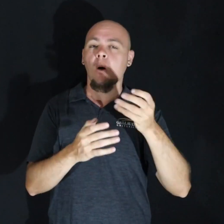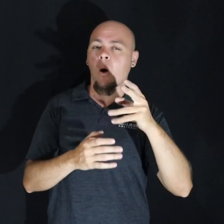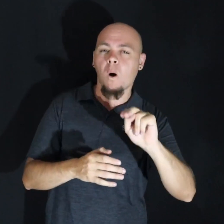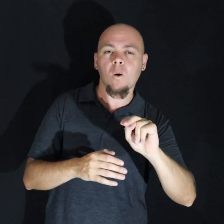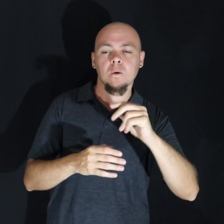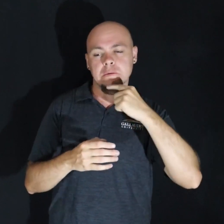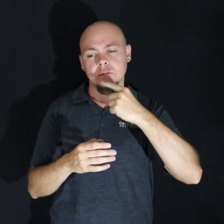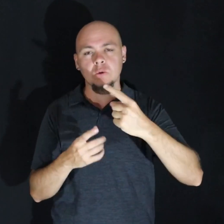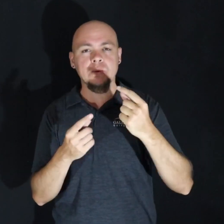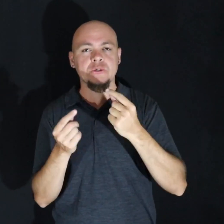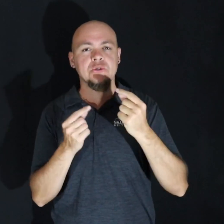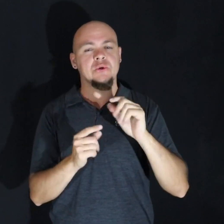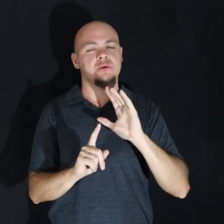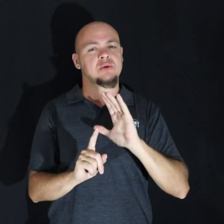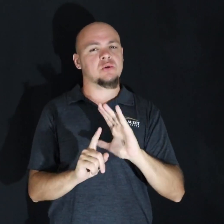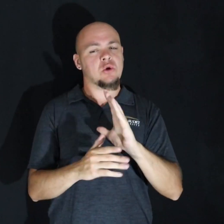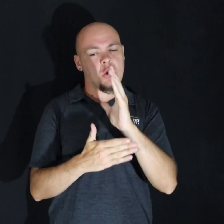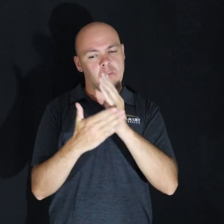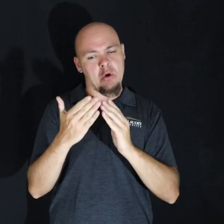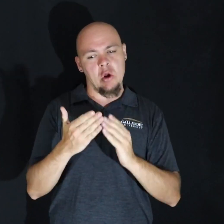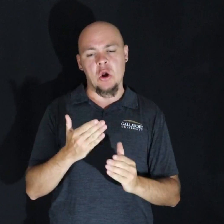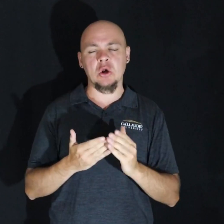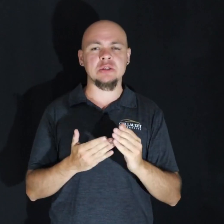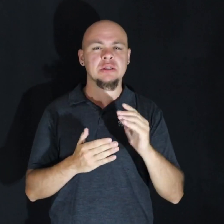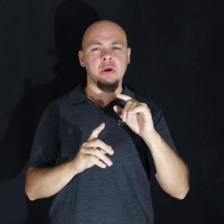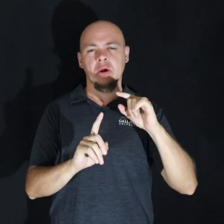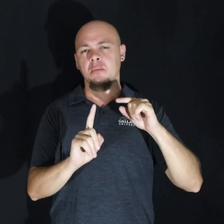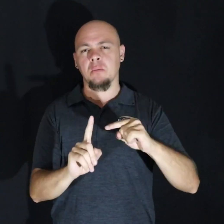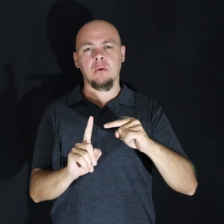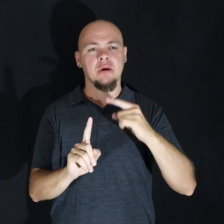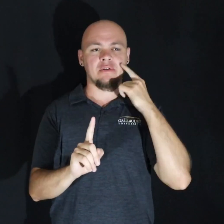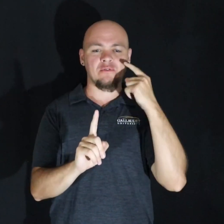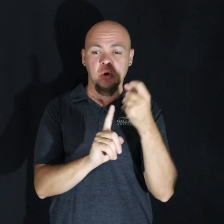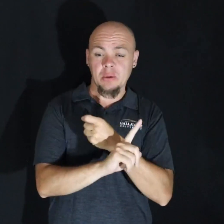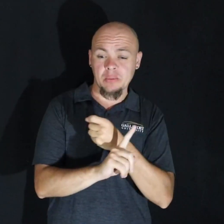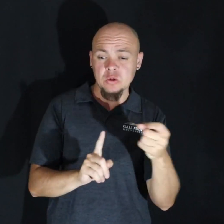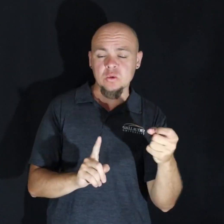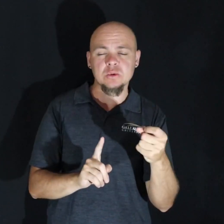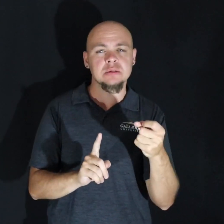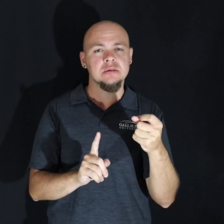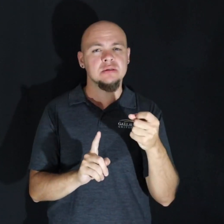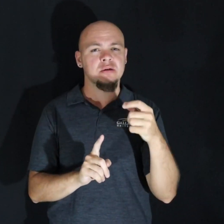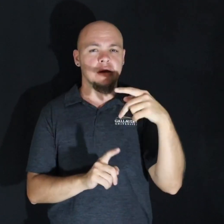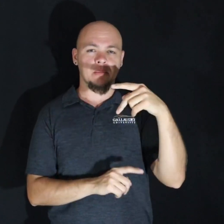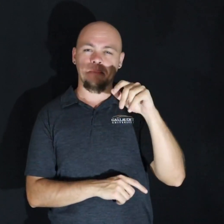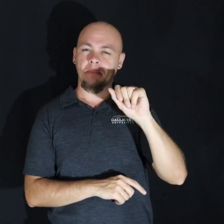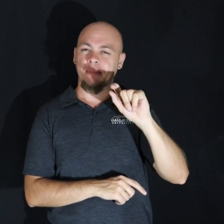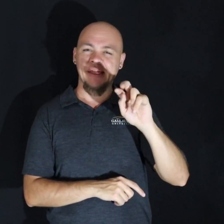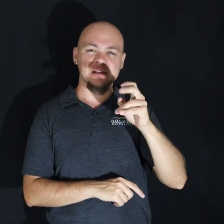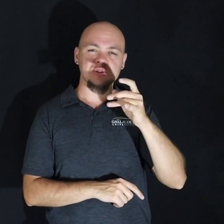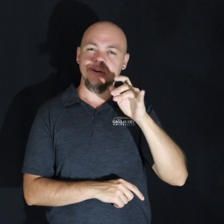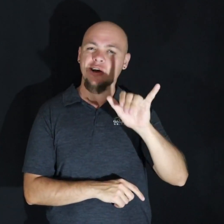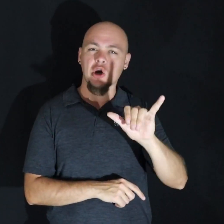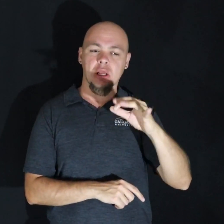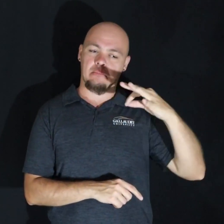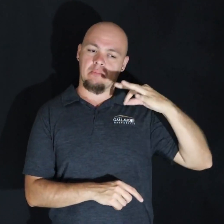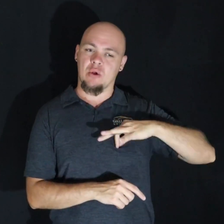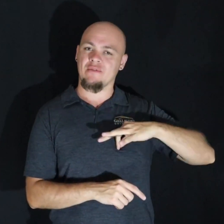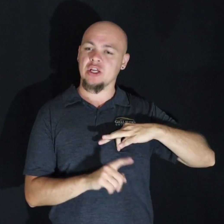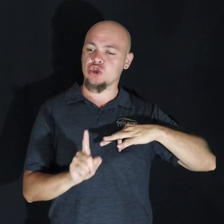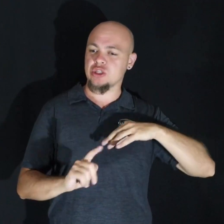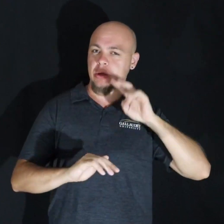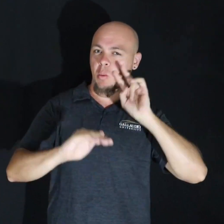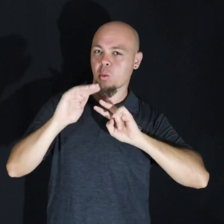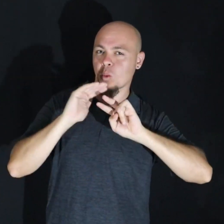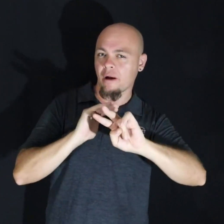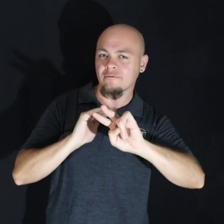what to do. Her parts are not a reference point for abuse or patriarchal profit. She's a prophet